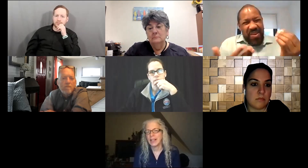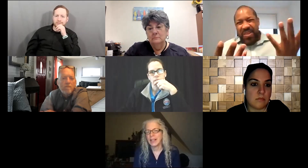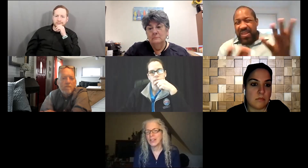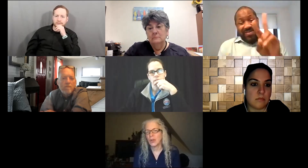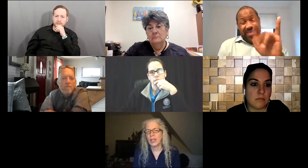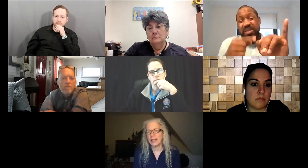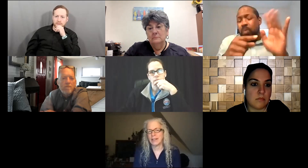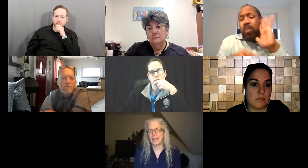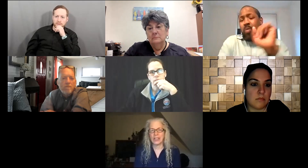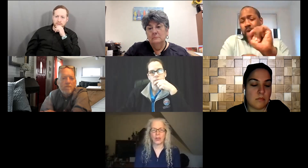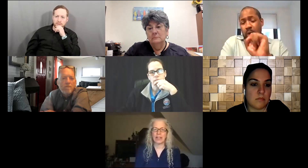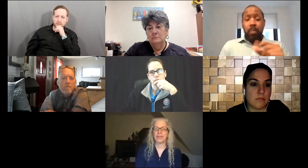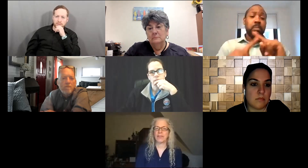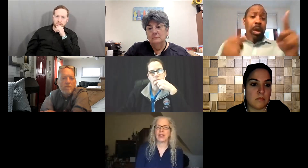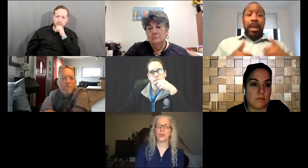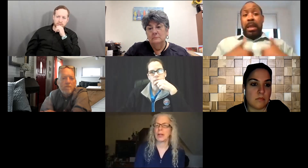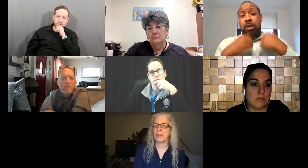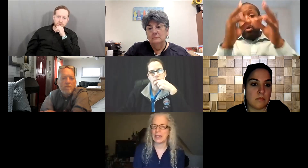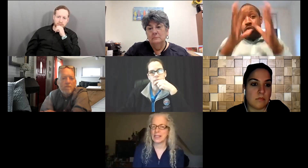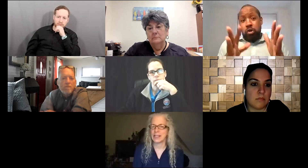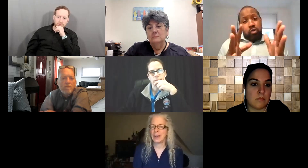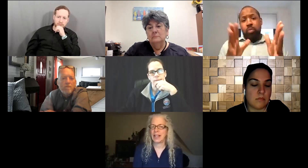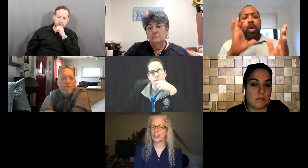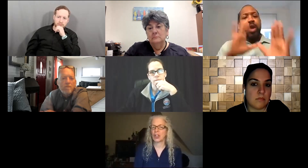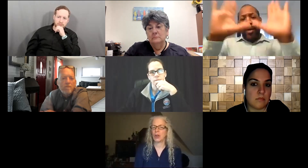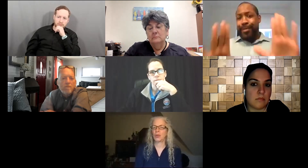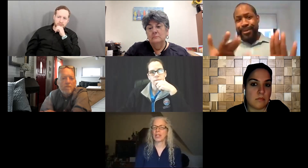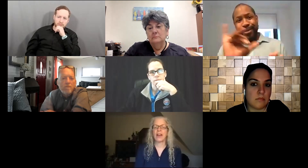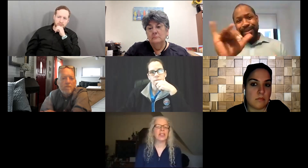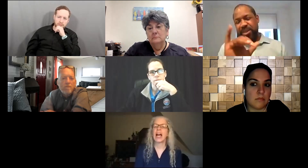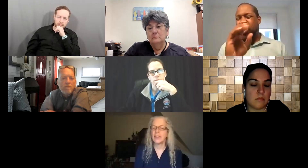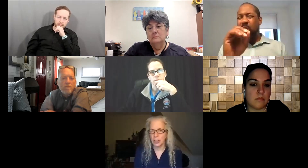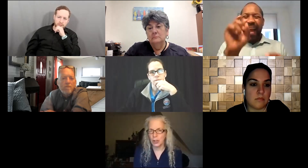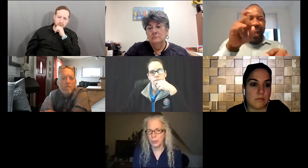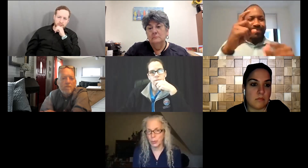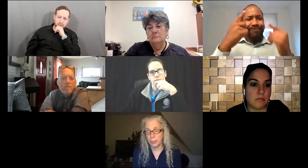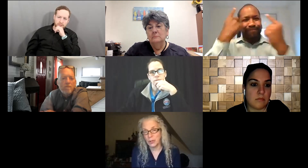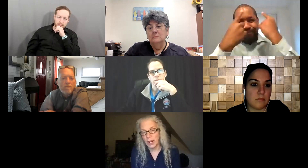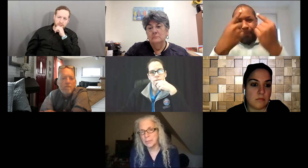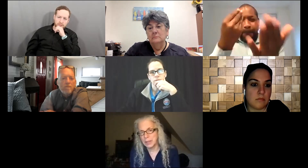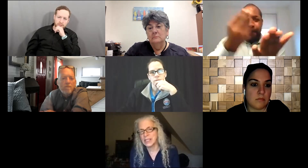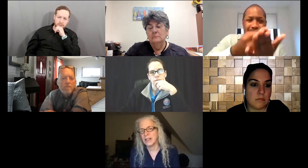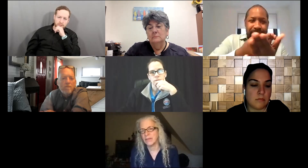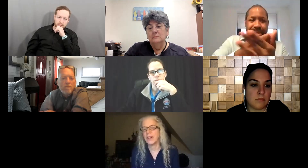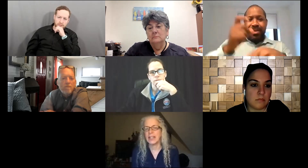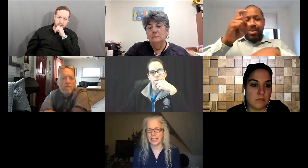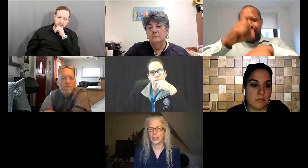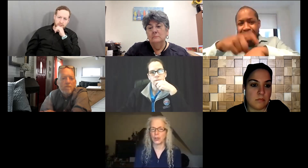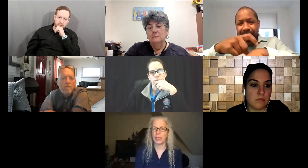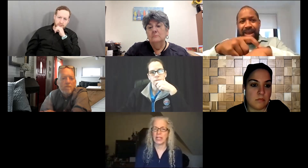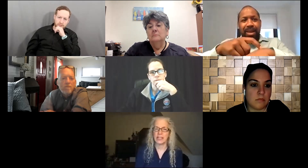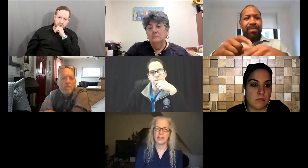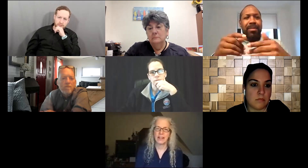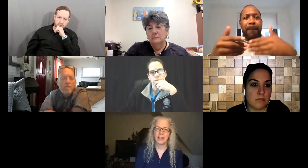thing, it's only 15, 20 minutes. And so to have a live interpreter would be great, but it's a funding